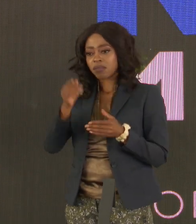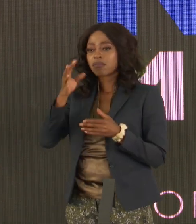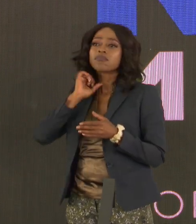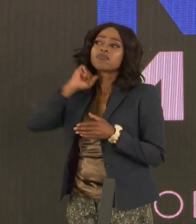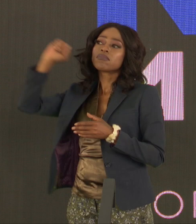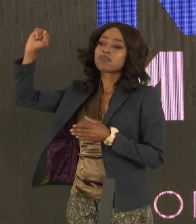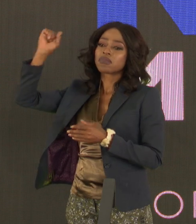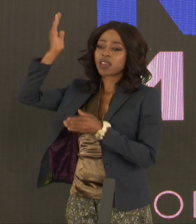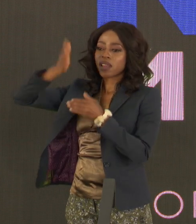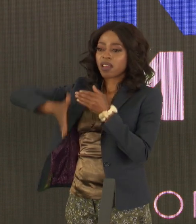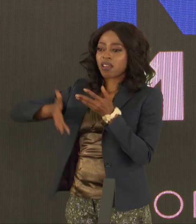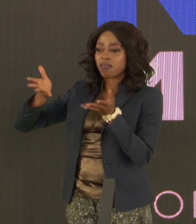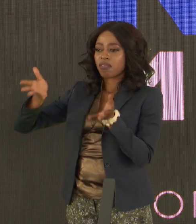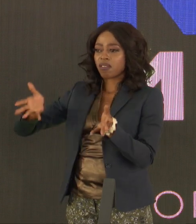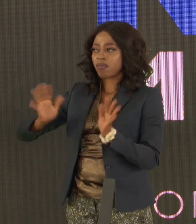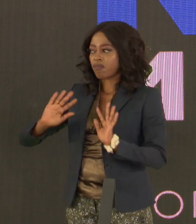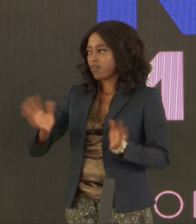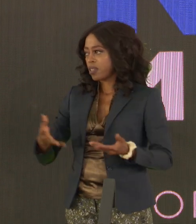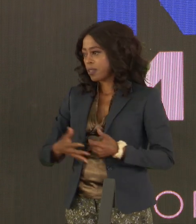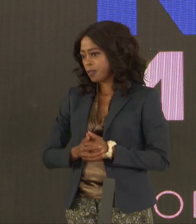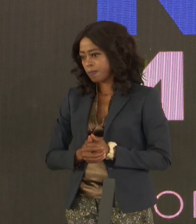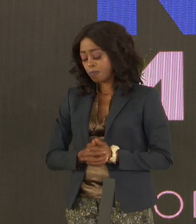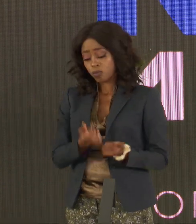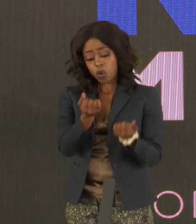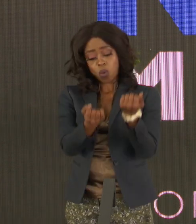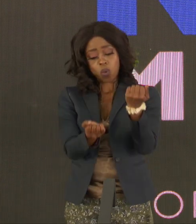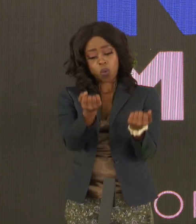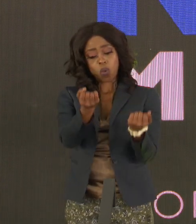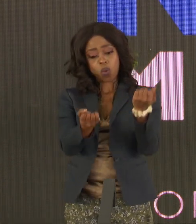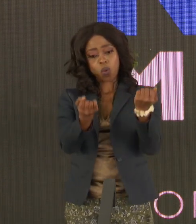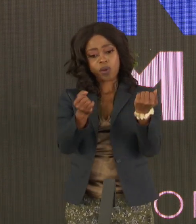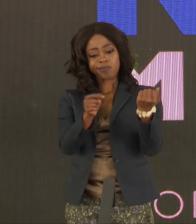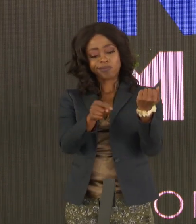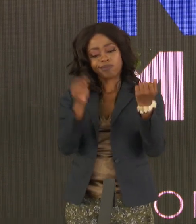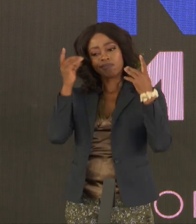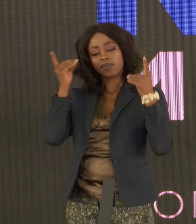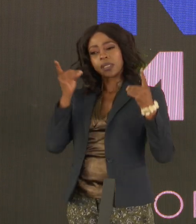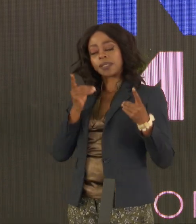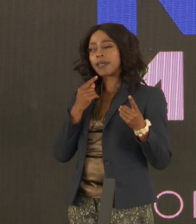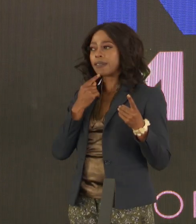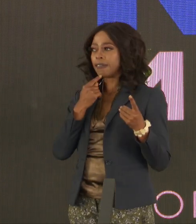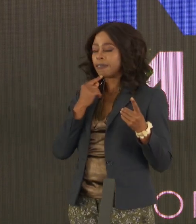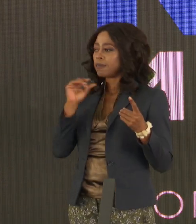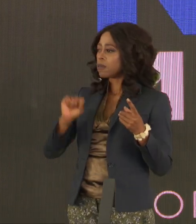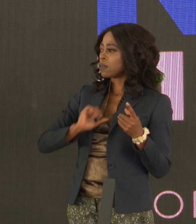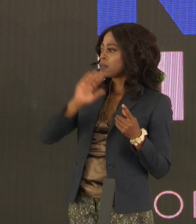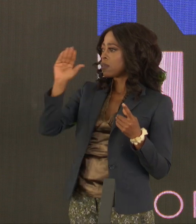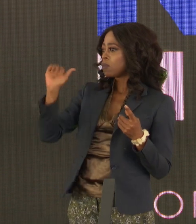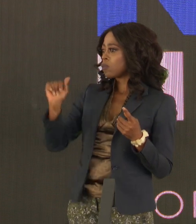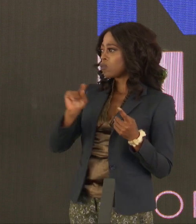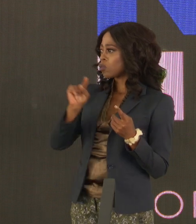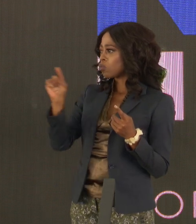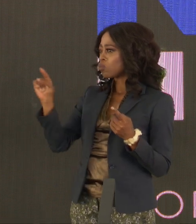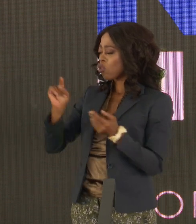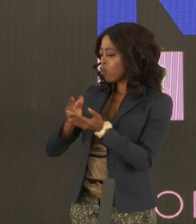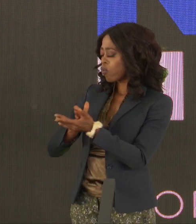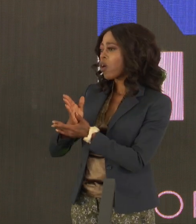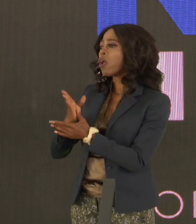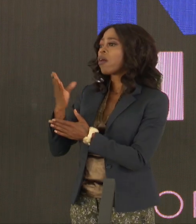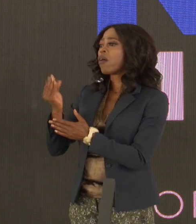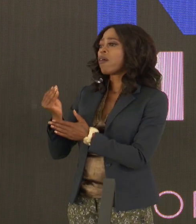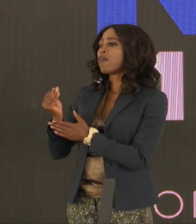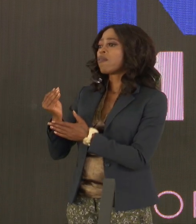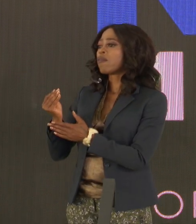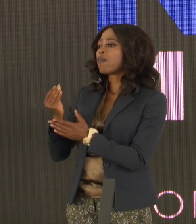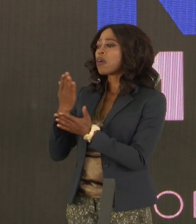penalty. The court decided that South Africans have the right to be